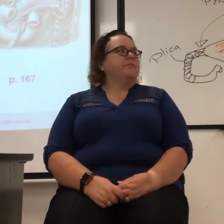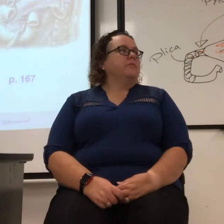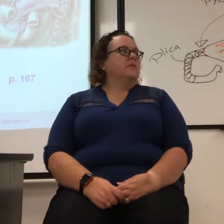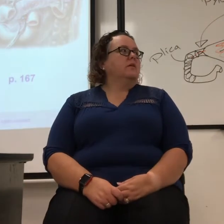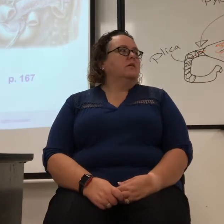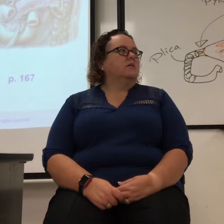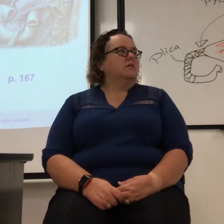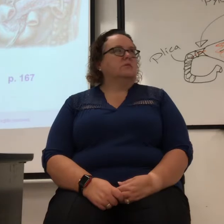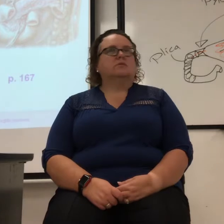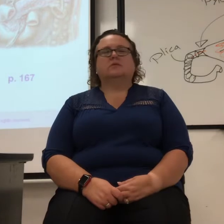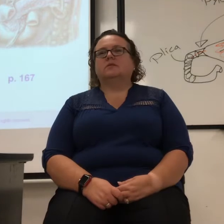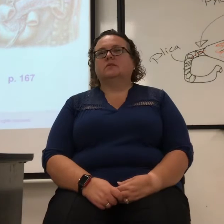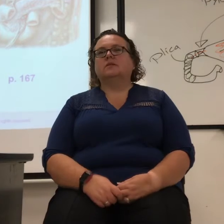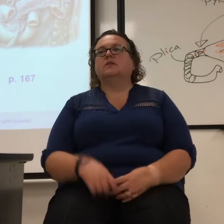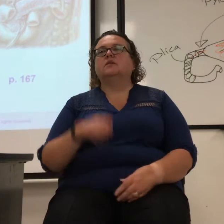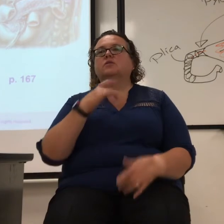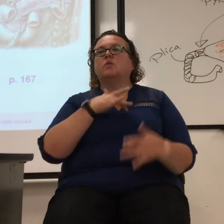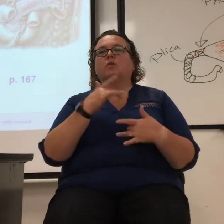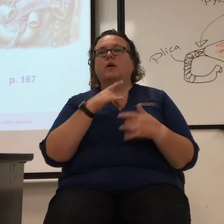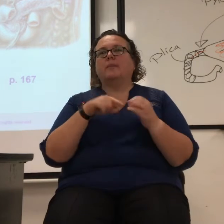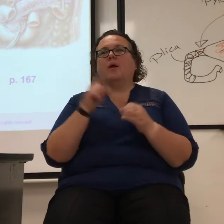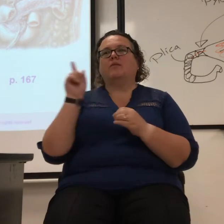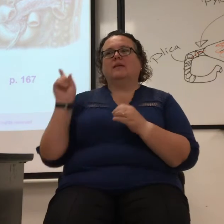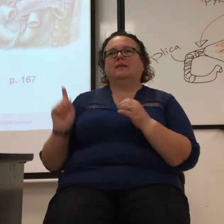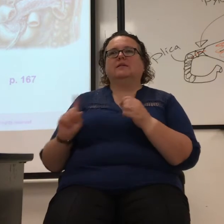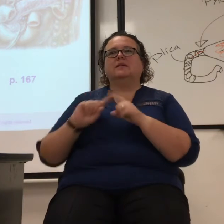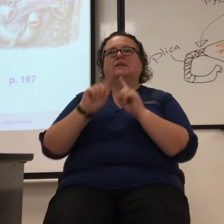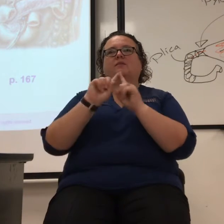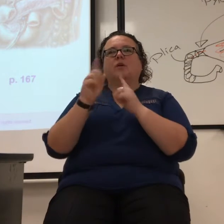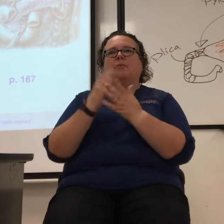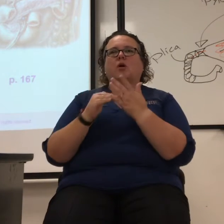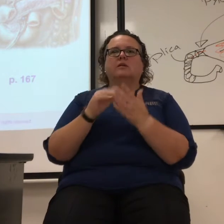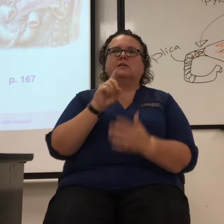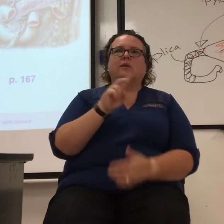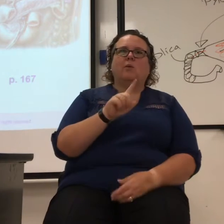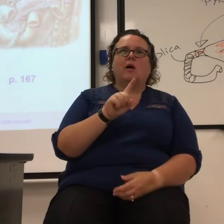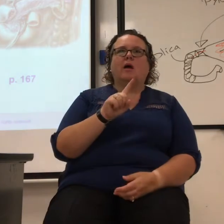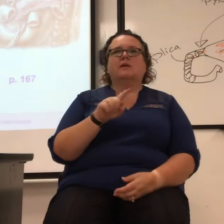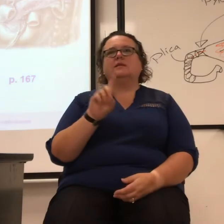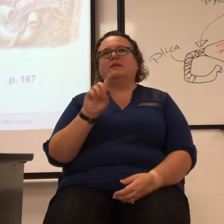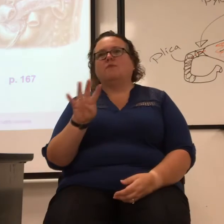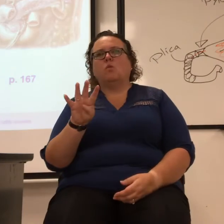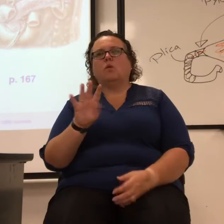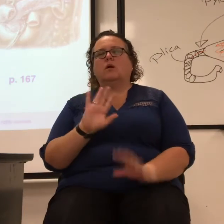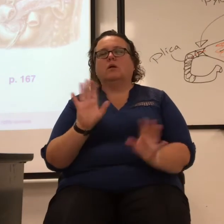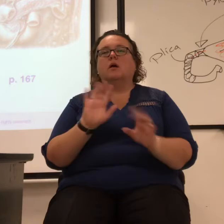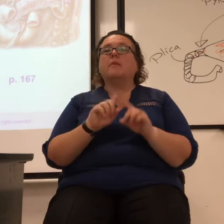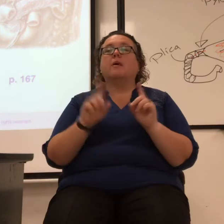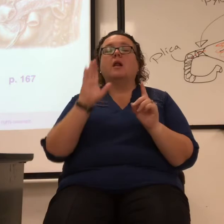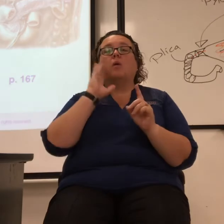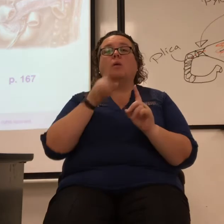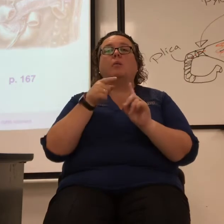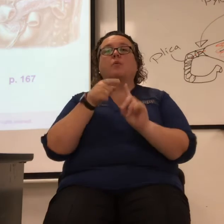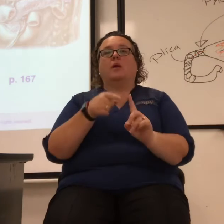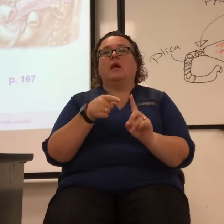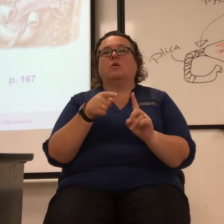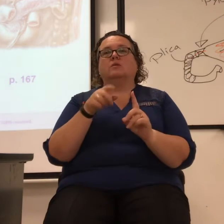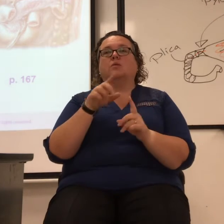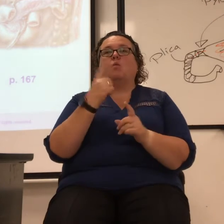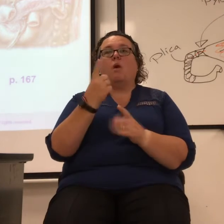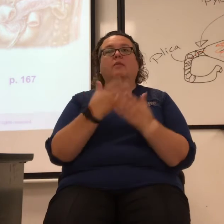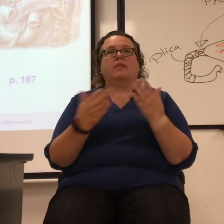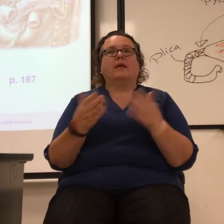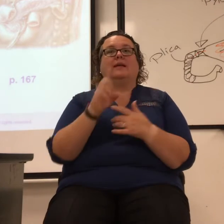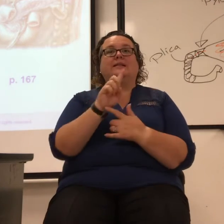don't worry about these different parts. I'm not going to ask you D1 to D4. But I will point out one thing in the D2 that you have to